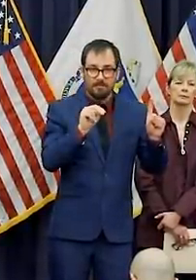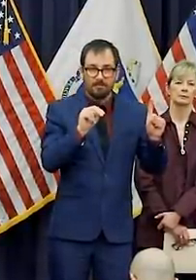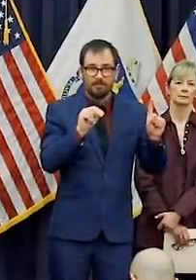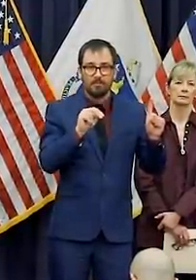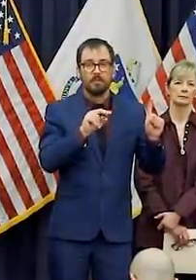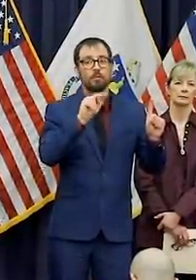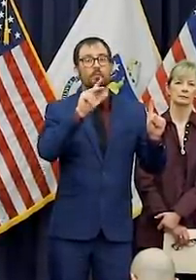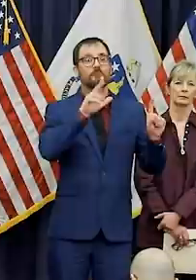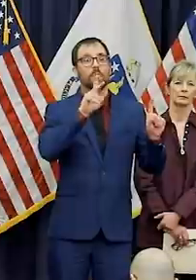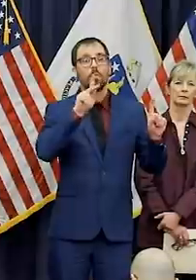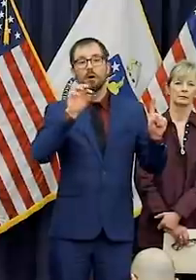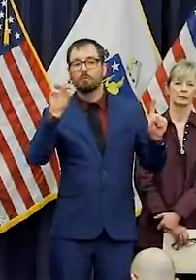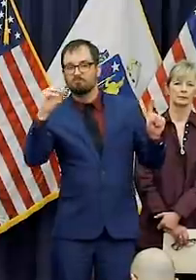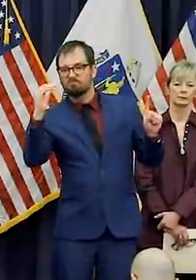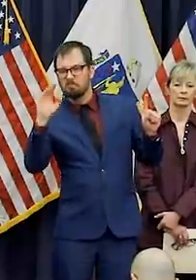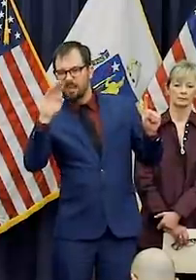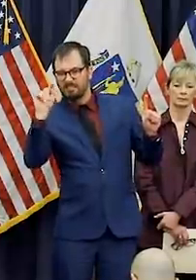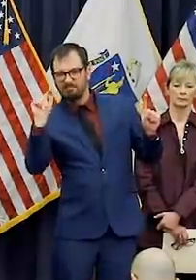and Worcester.